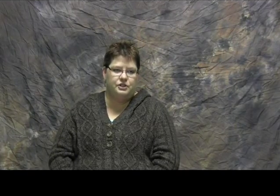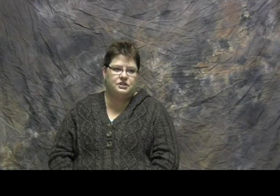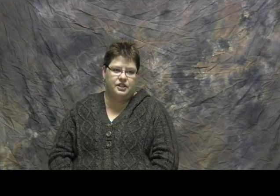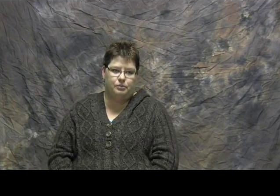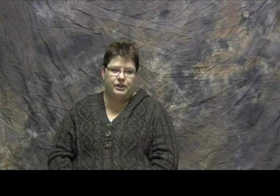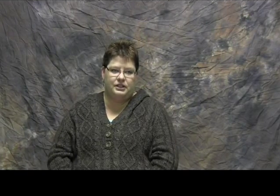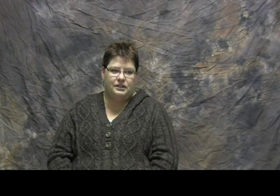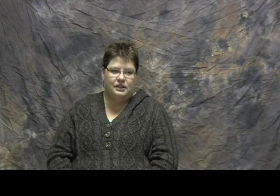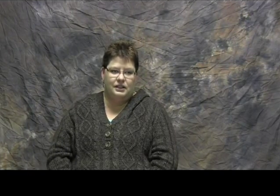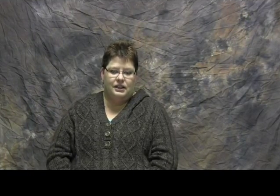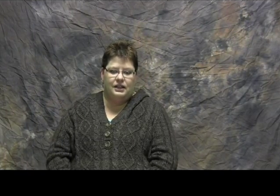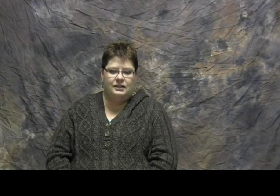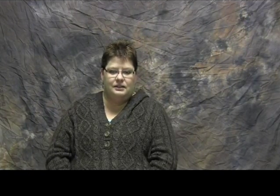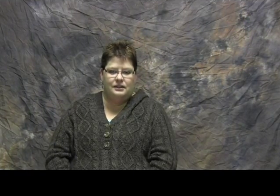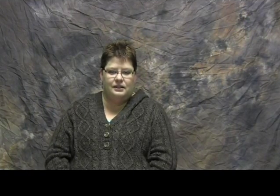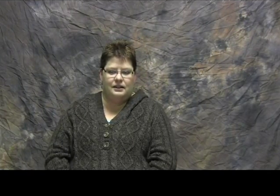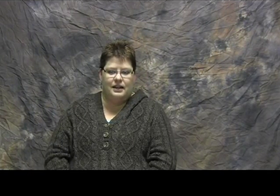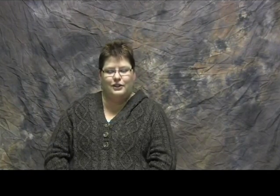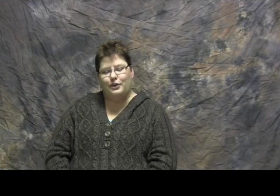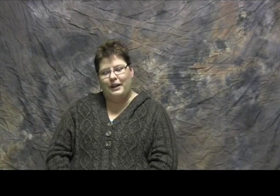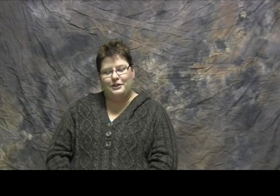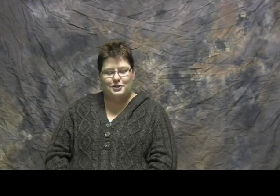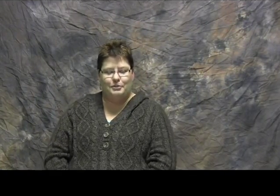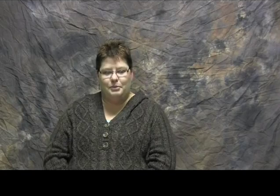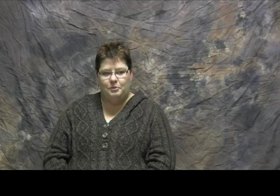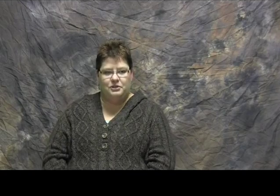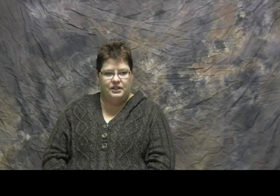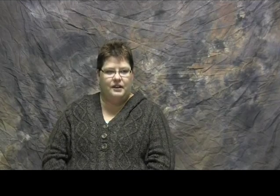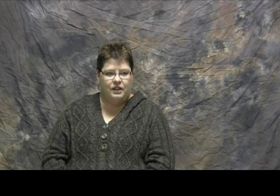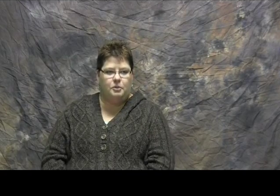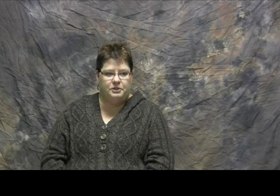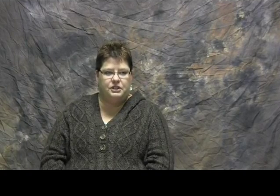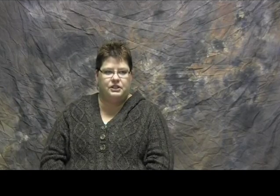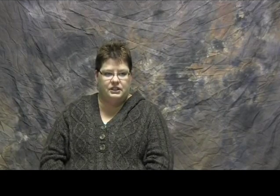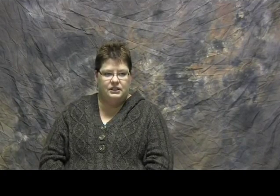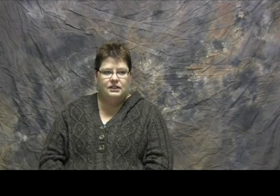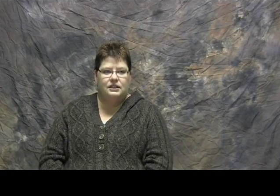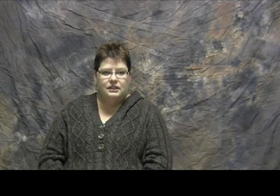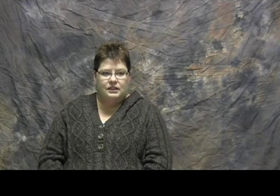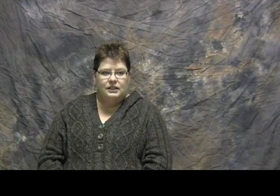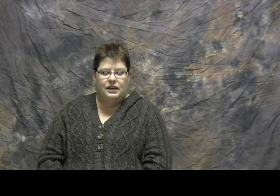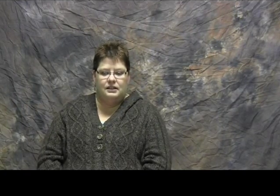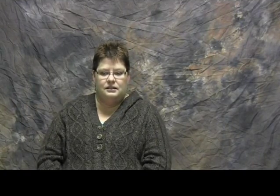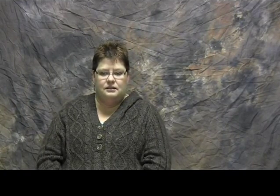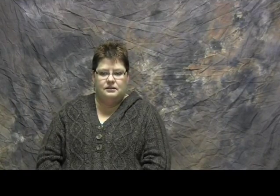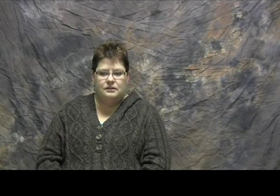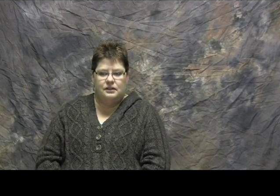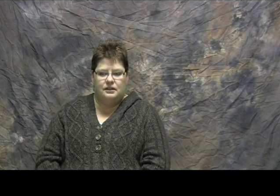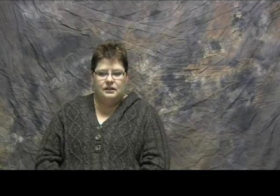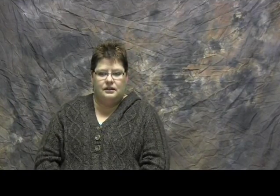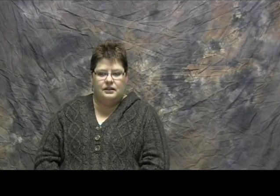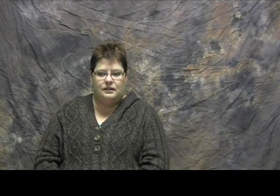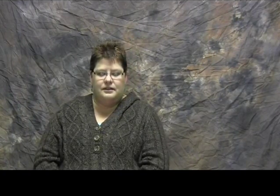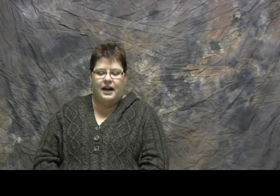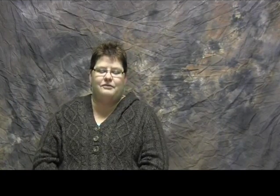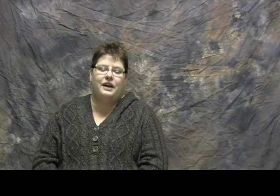Christian upbringing. Look around, there's so many people who didn't have that opportunity. And I